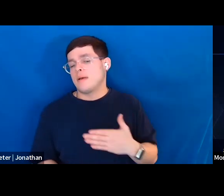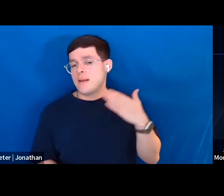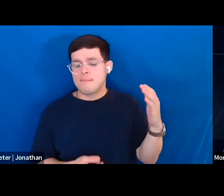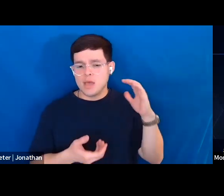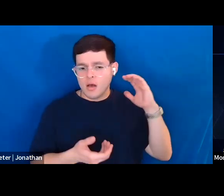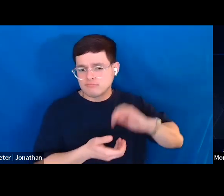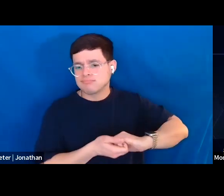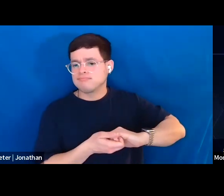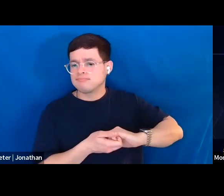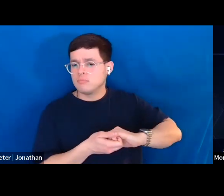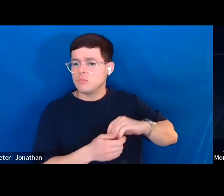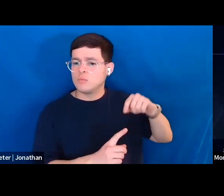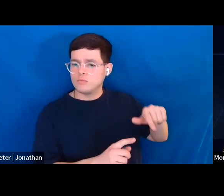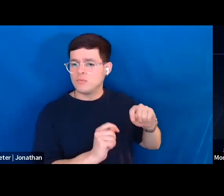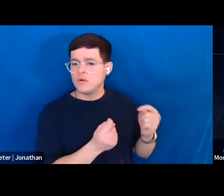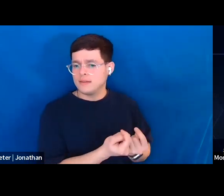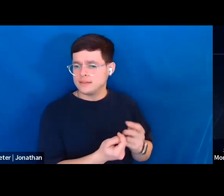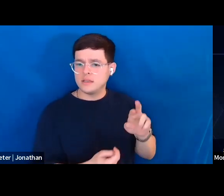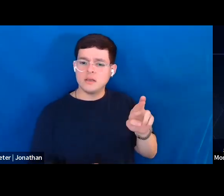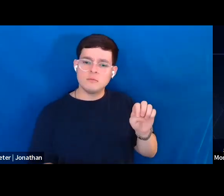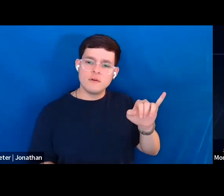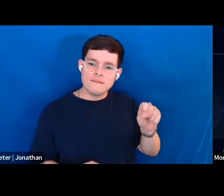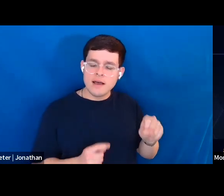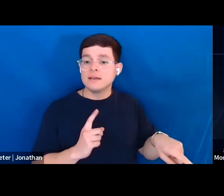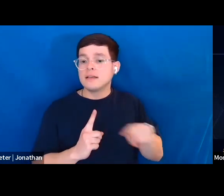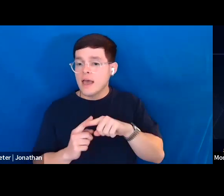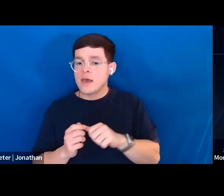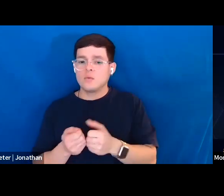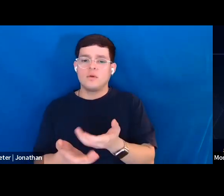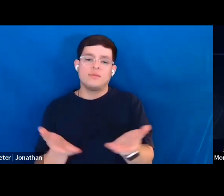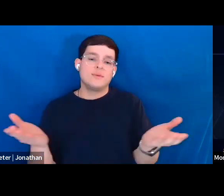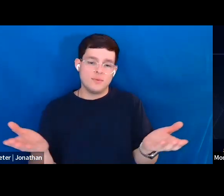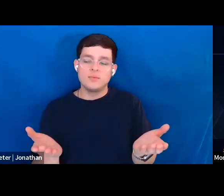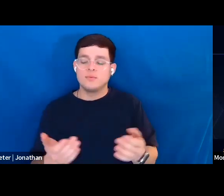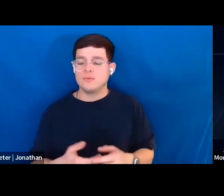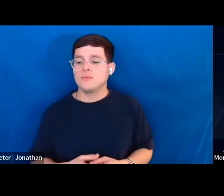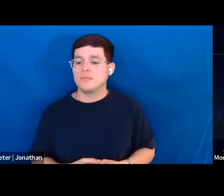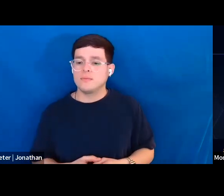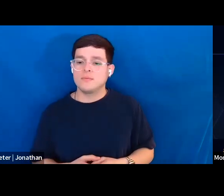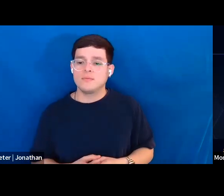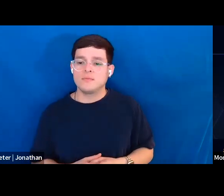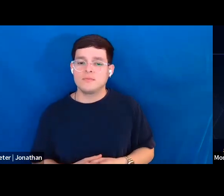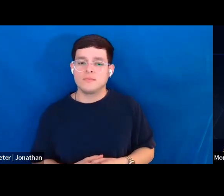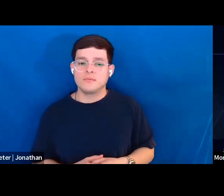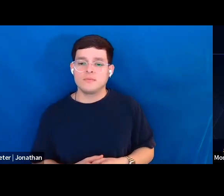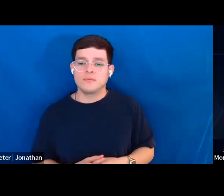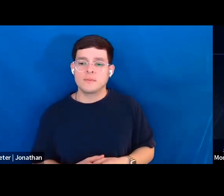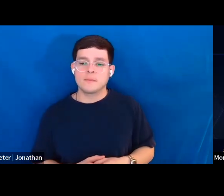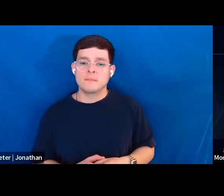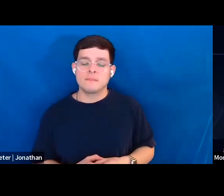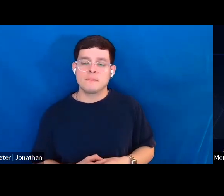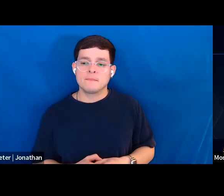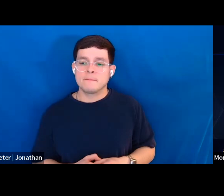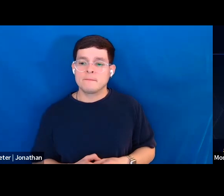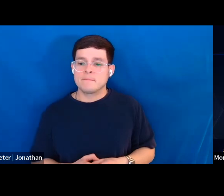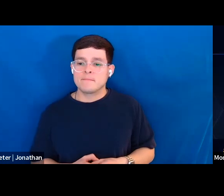the Revise team and with you as we really push on ensuring